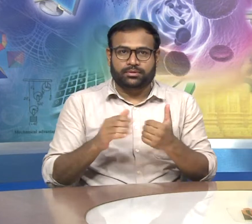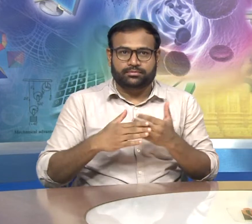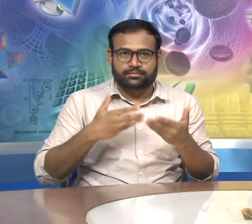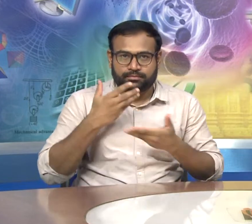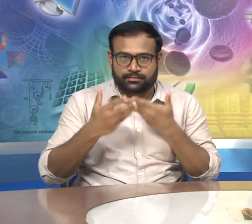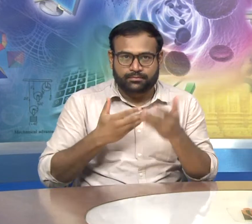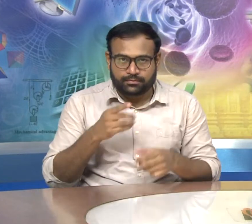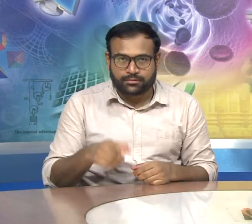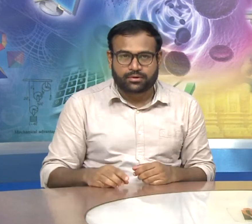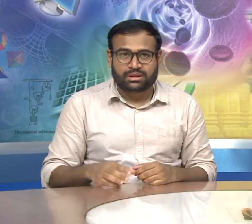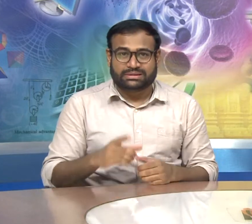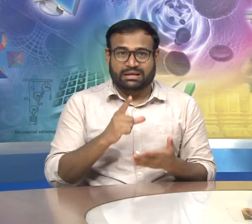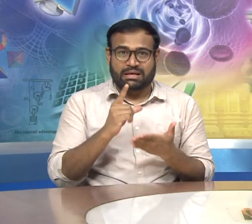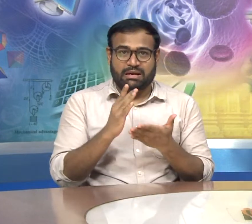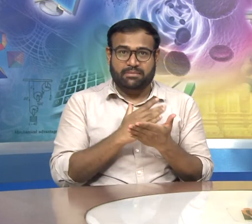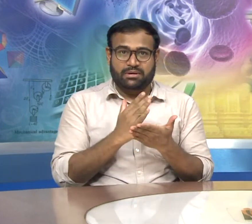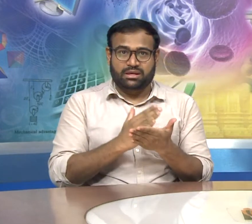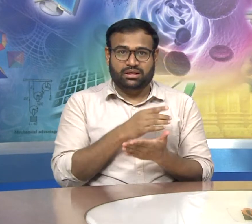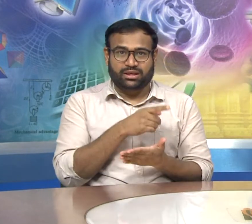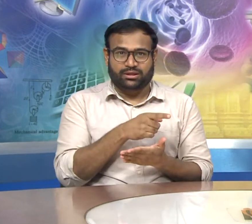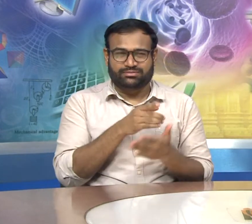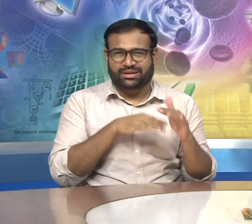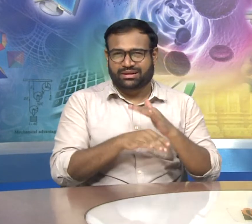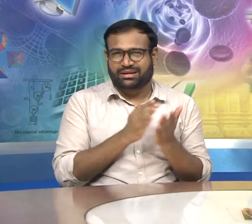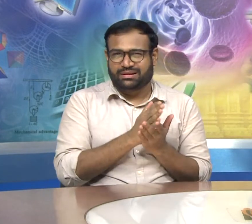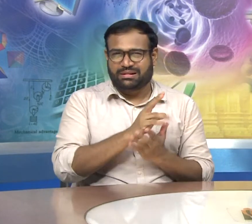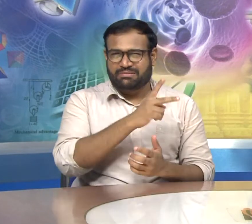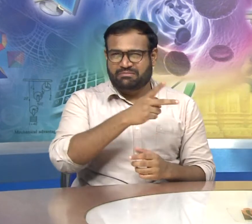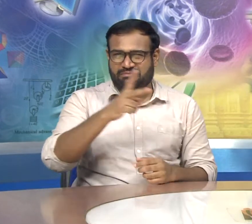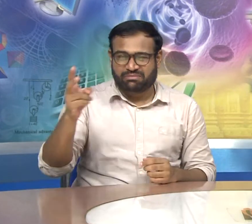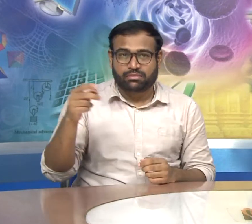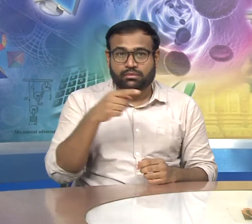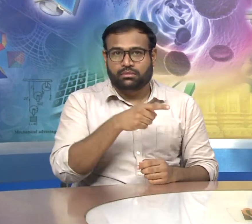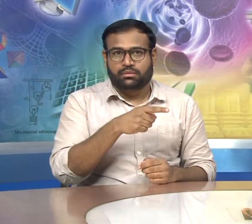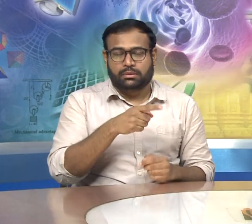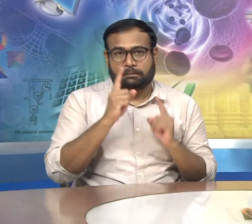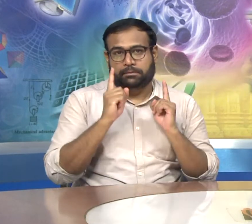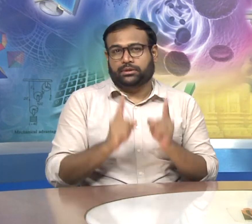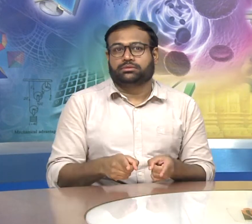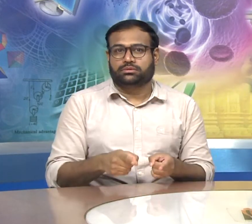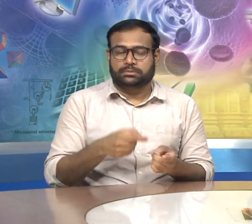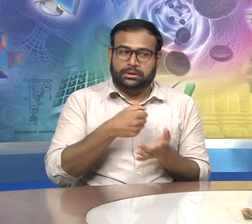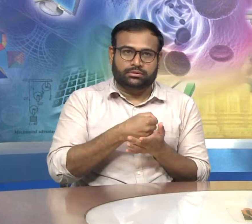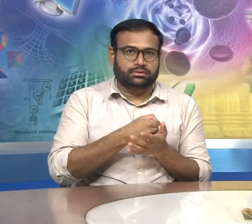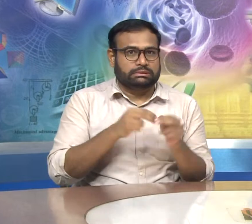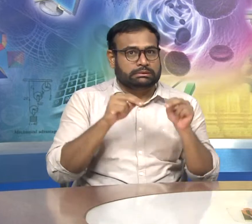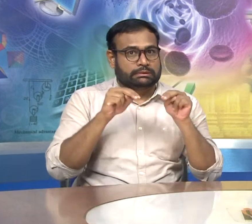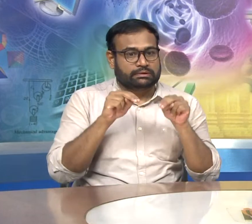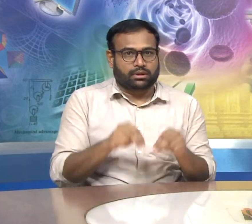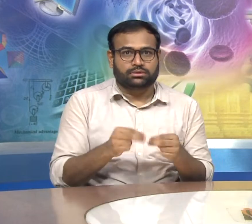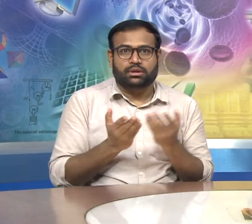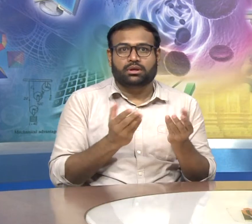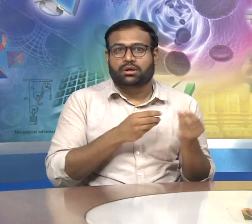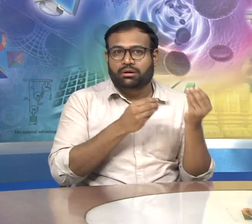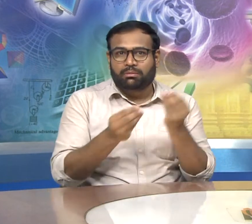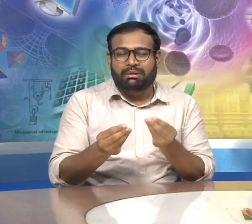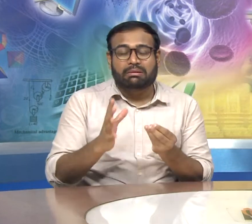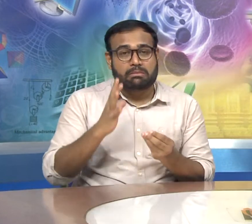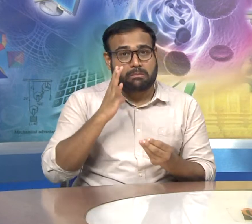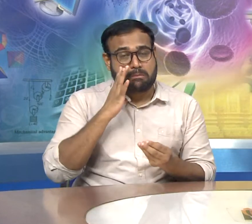Welcome back. Let's continue with basic or essential services rendered by all type of